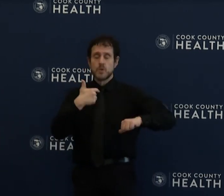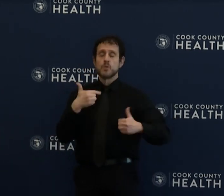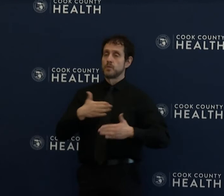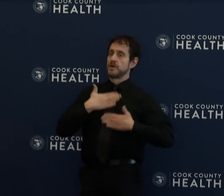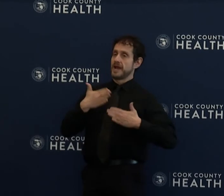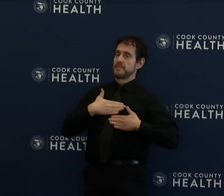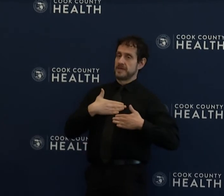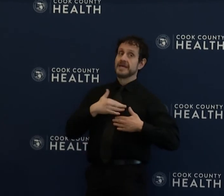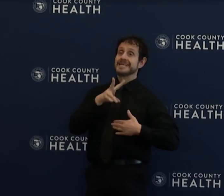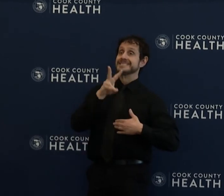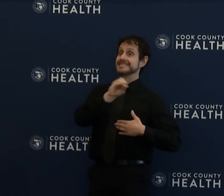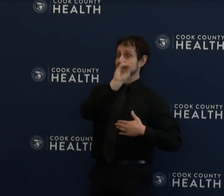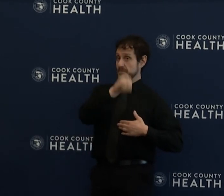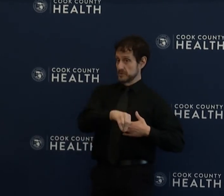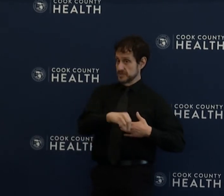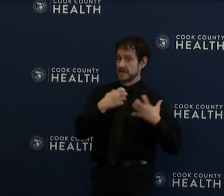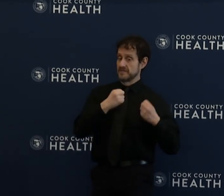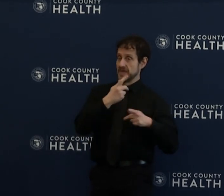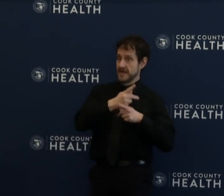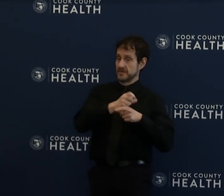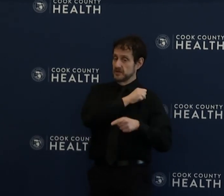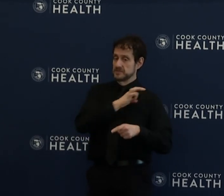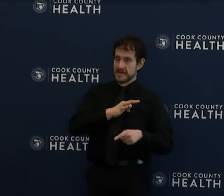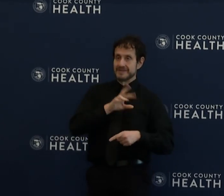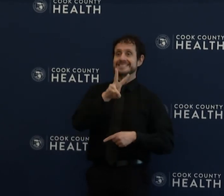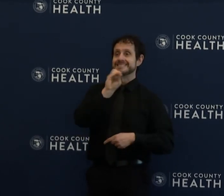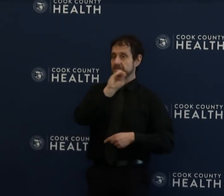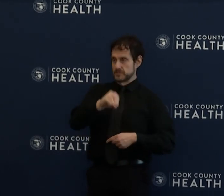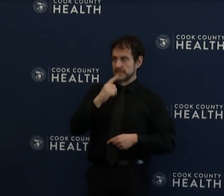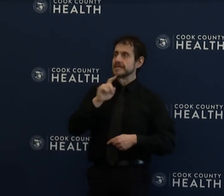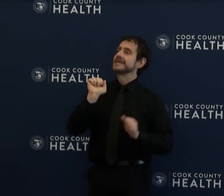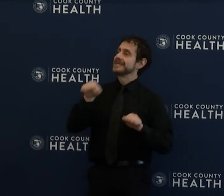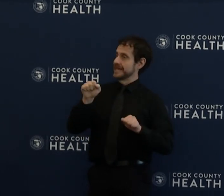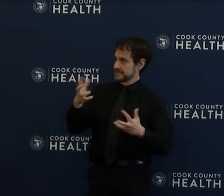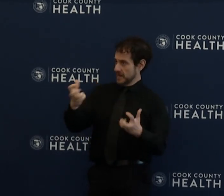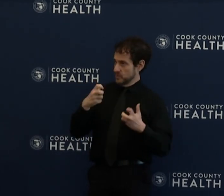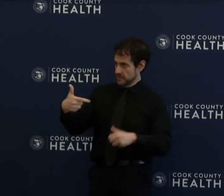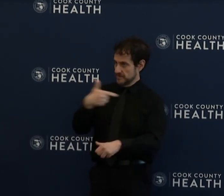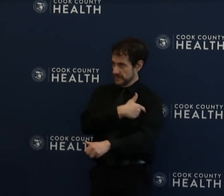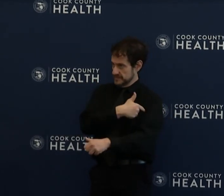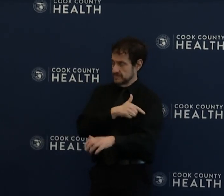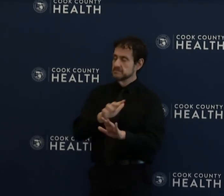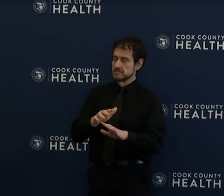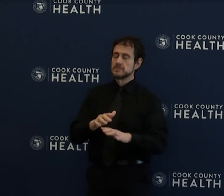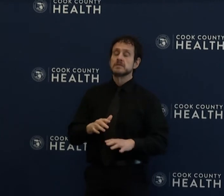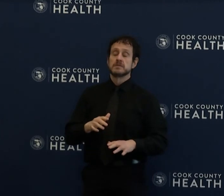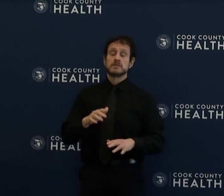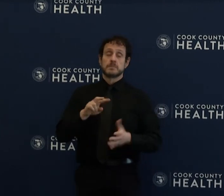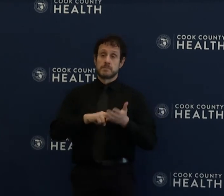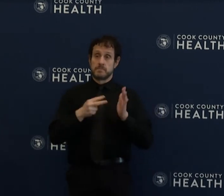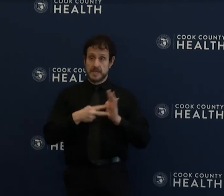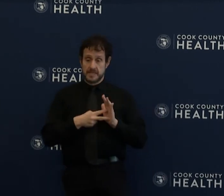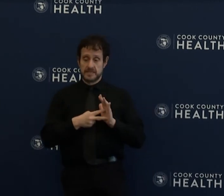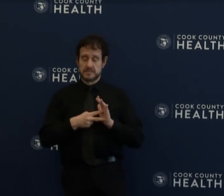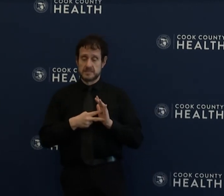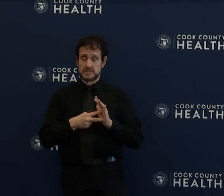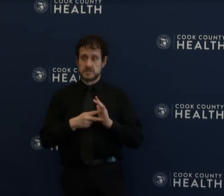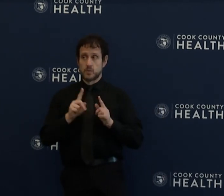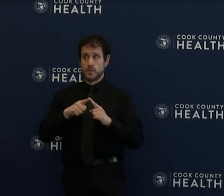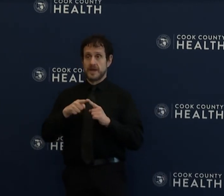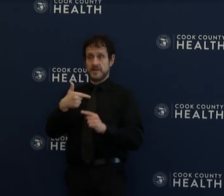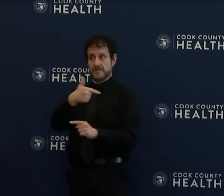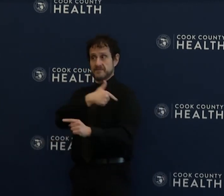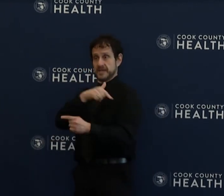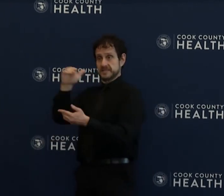wave, 70% of our healthcare staff said that they affirmatively want to be vaccinated. And so upon the arrival